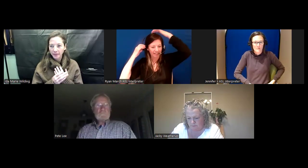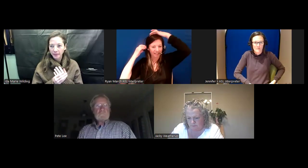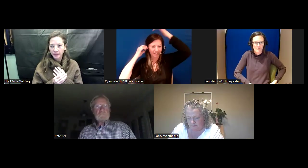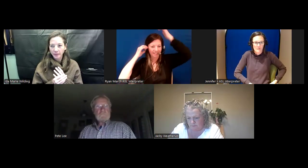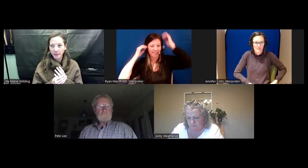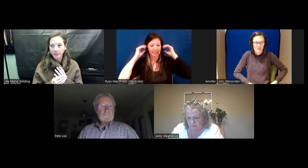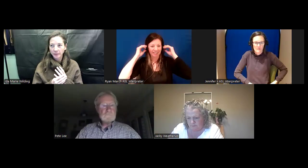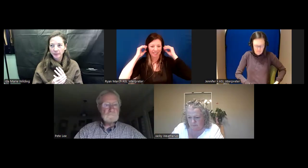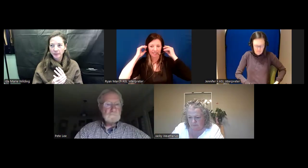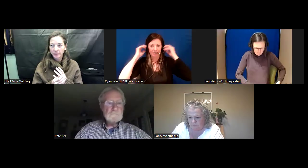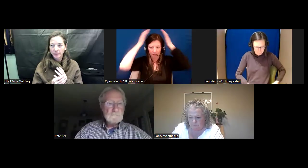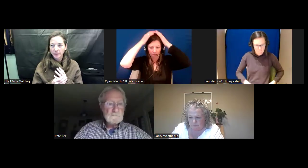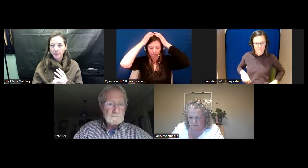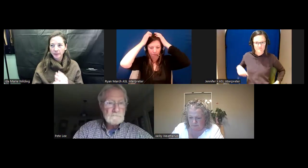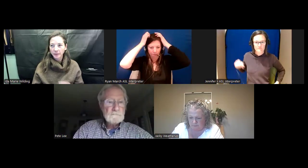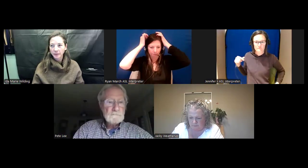Hi there.